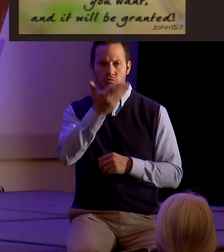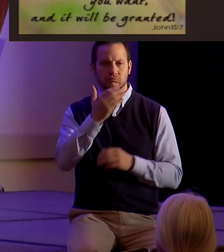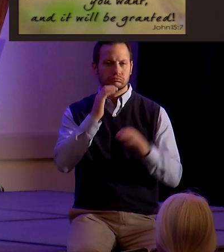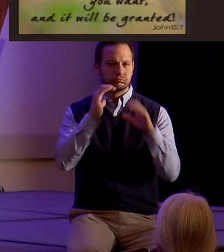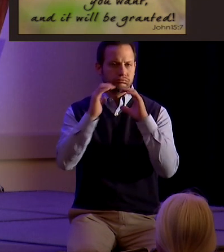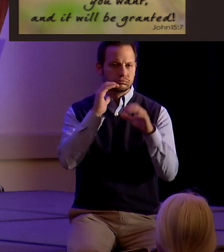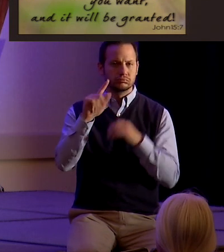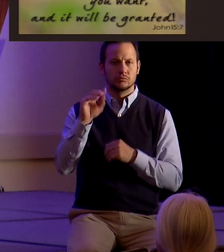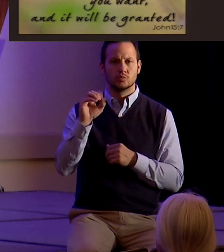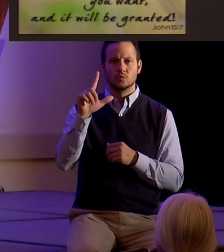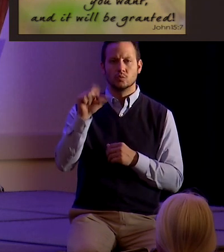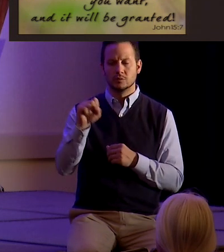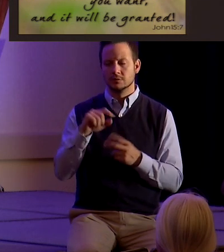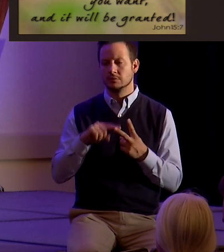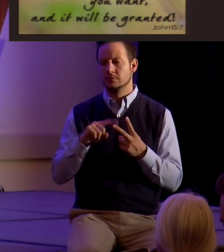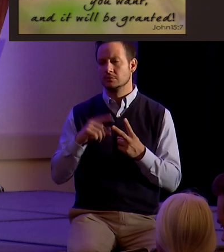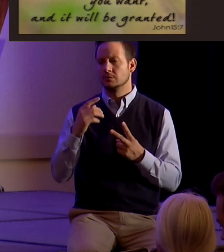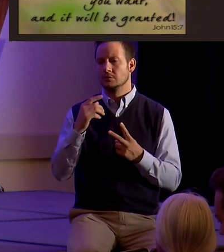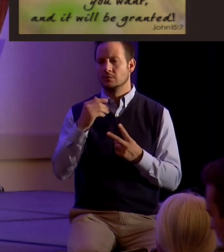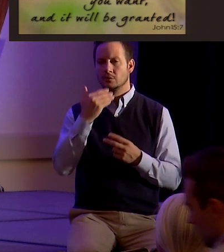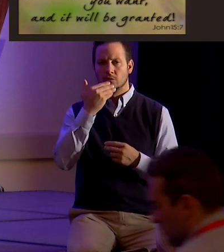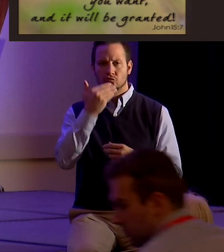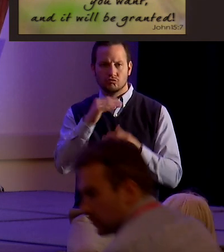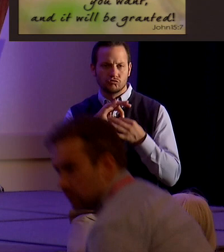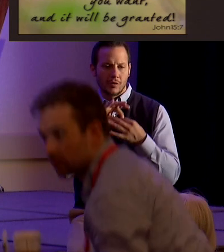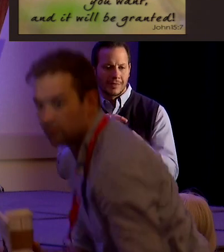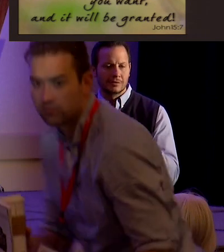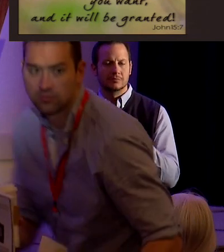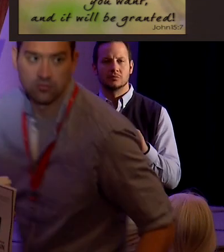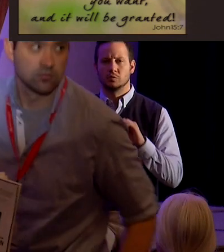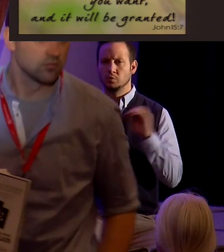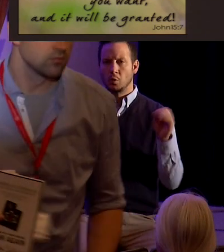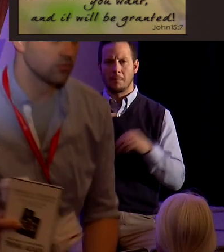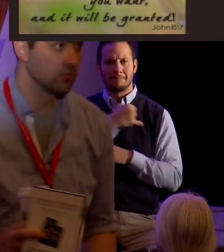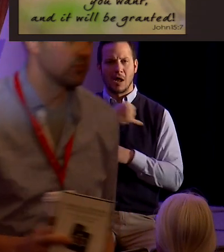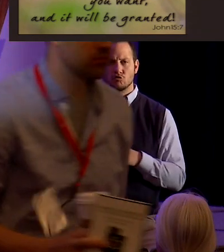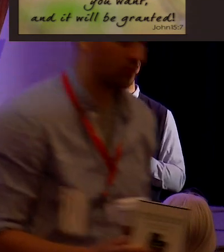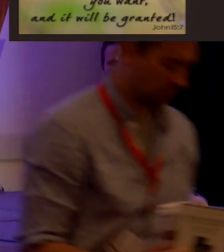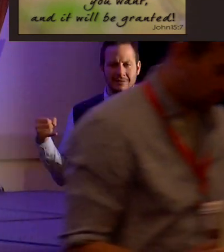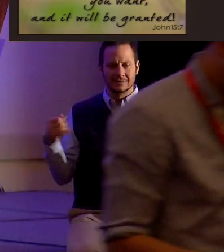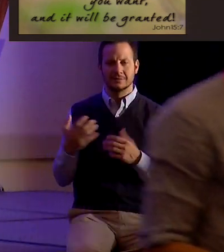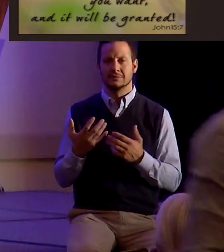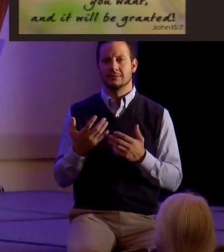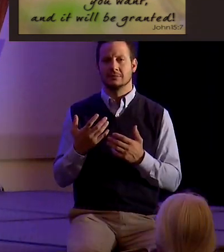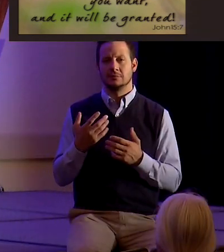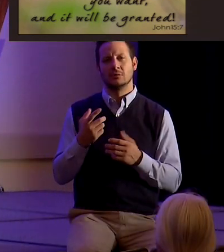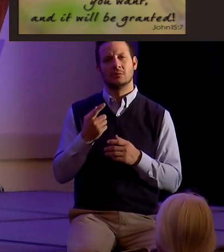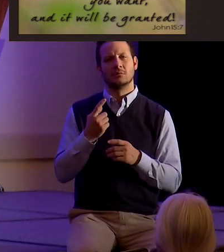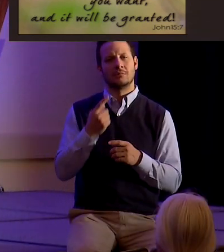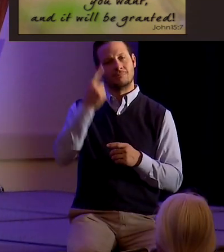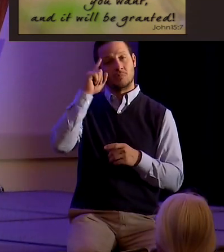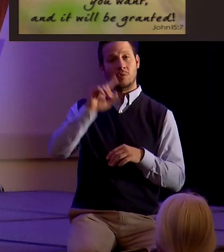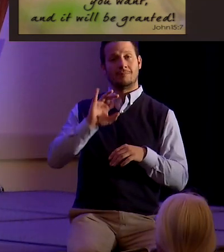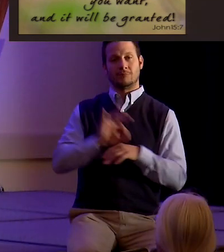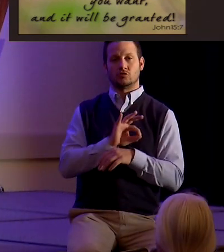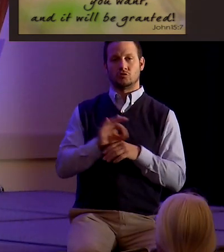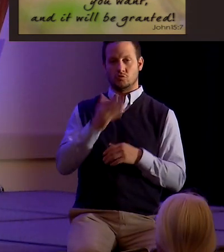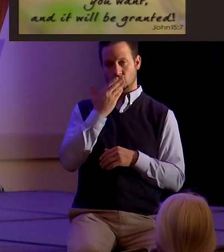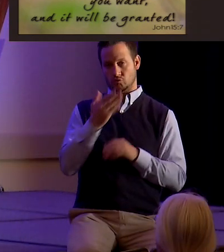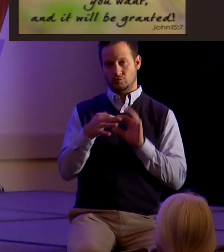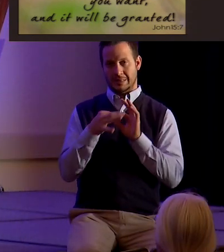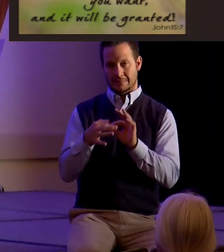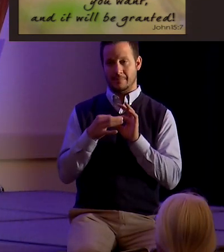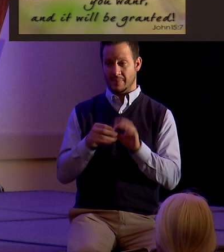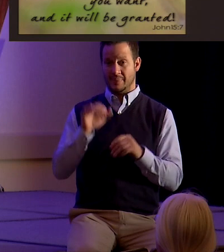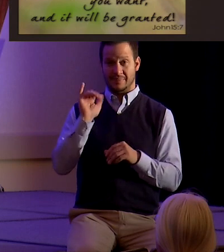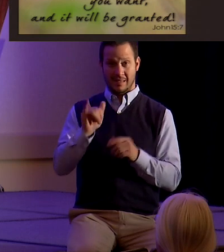and they don't have relationships and boundaries that are in a functional relationship, it